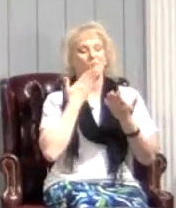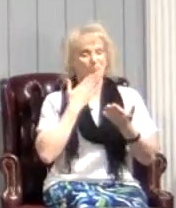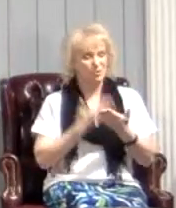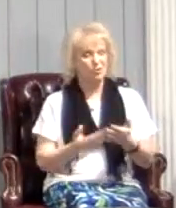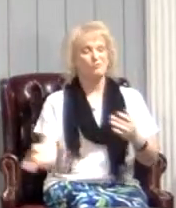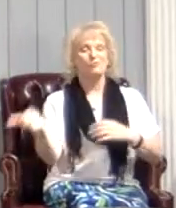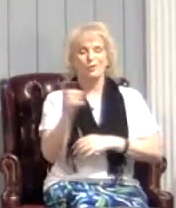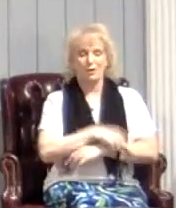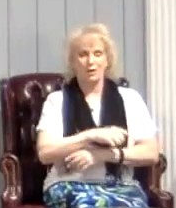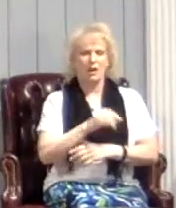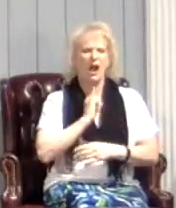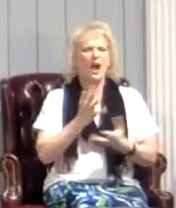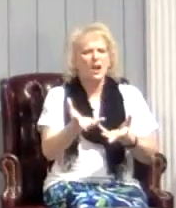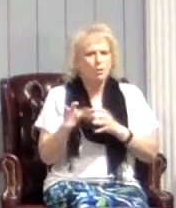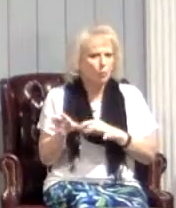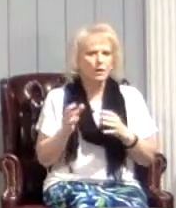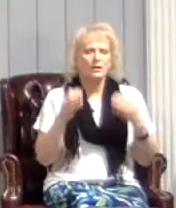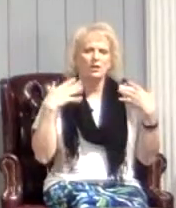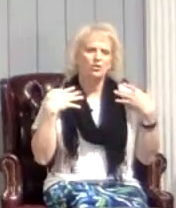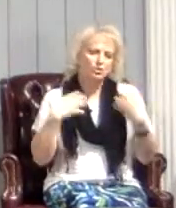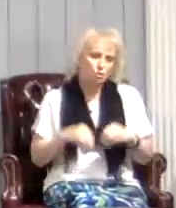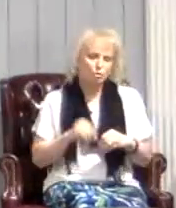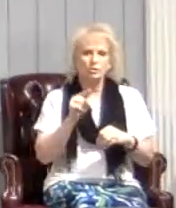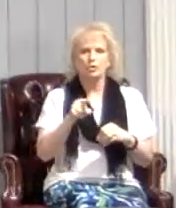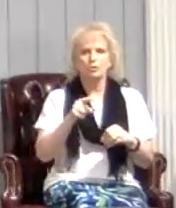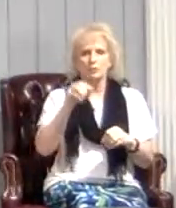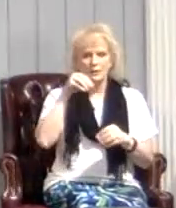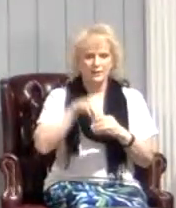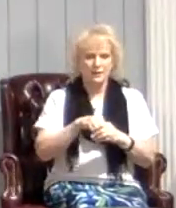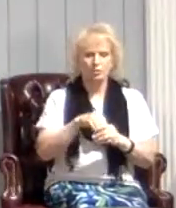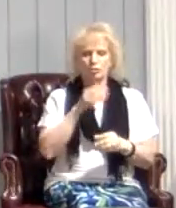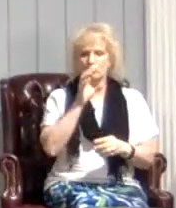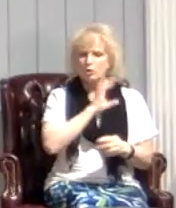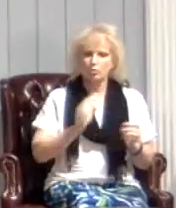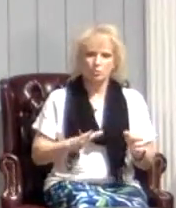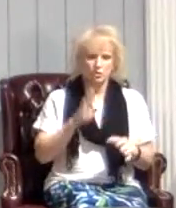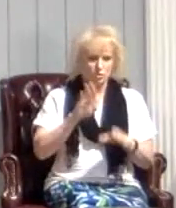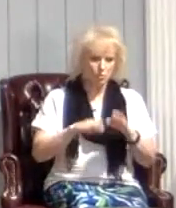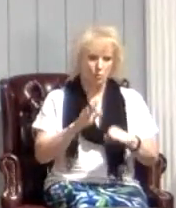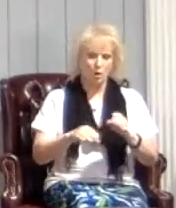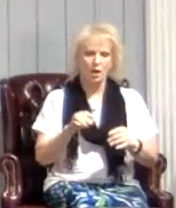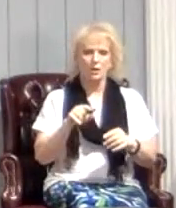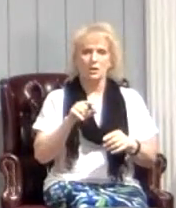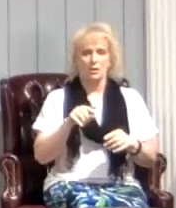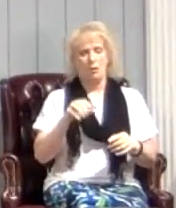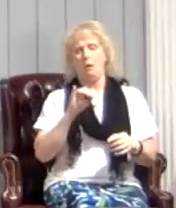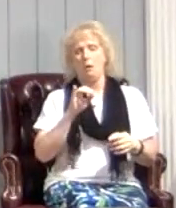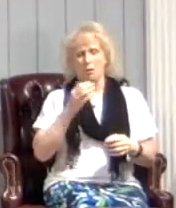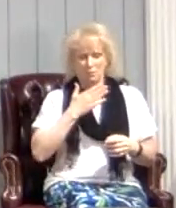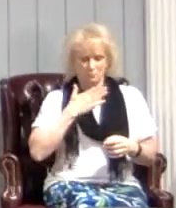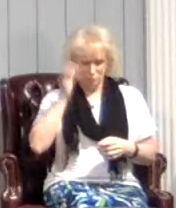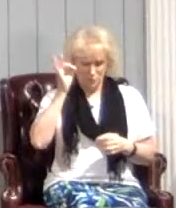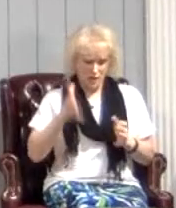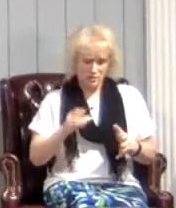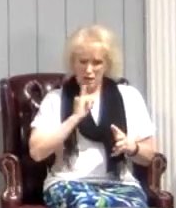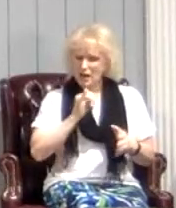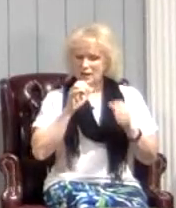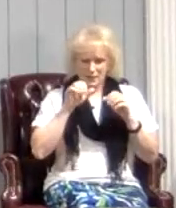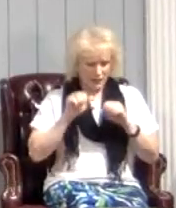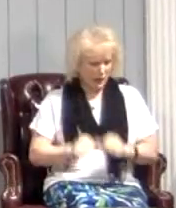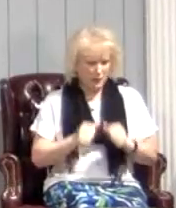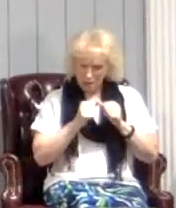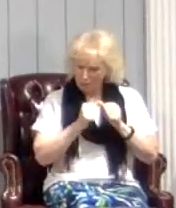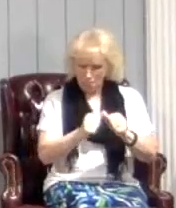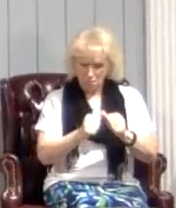want to discourage you in your Christian walk and say, well, pastor, I just can't do anymore. I don't want to discourage you, and I don't